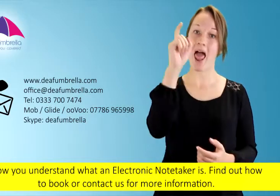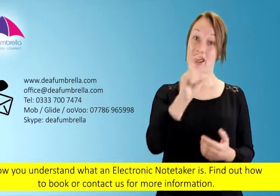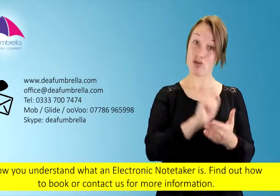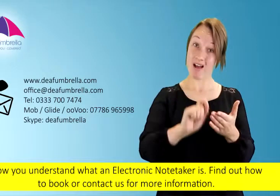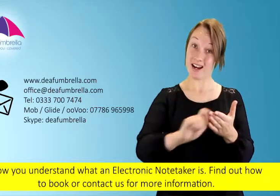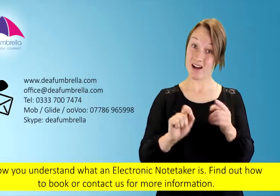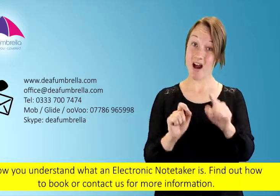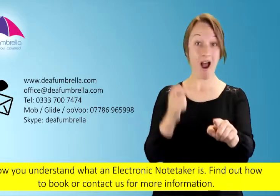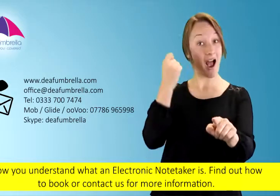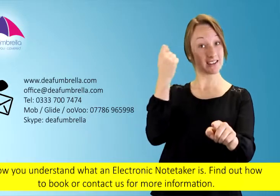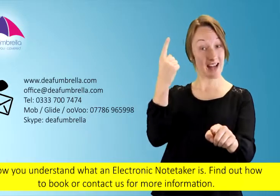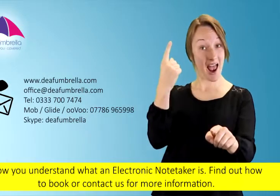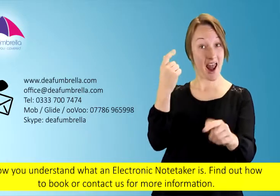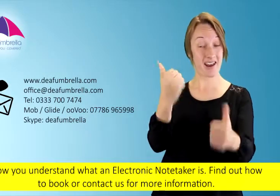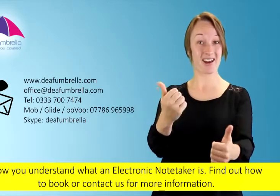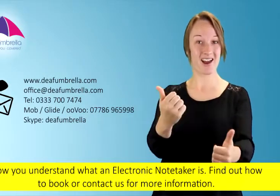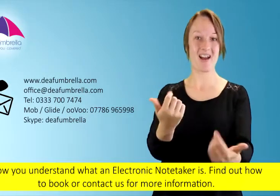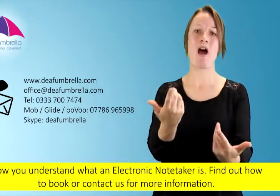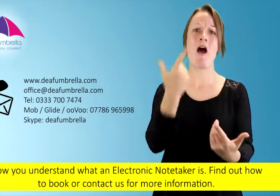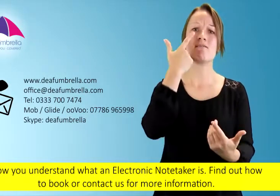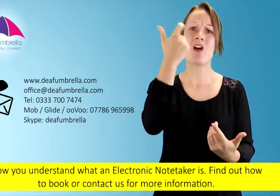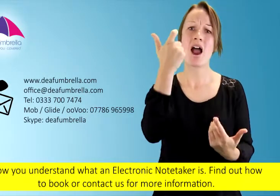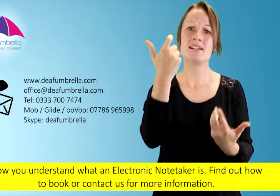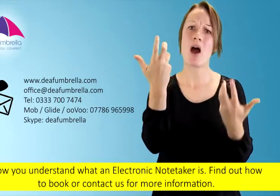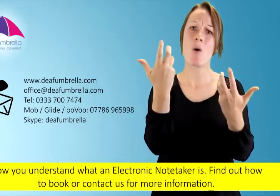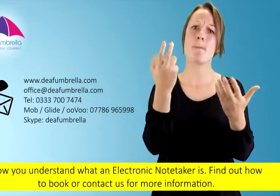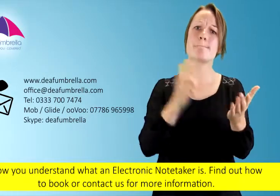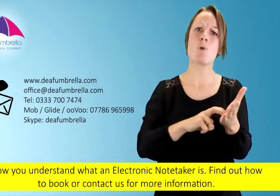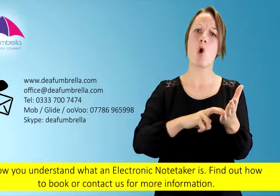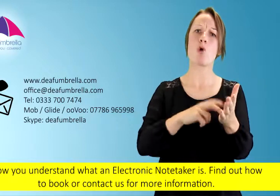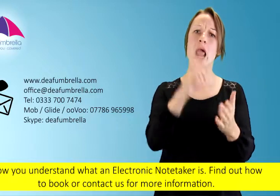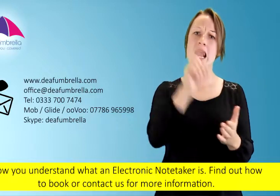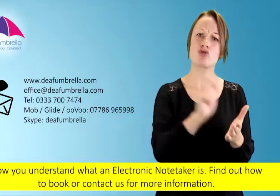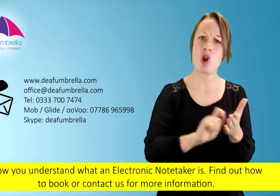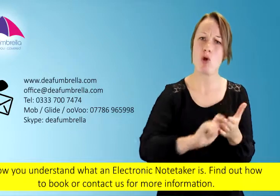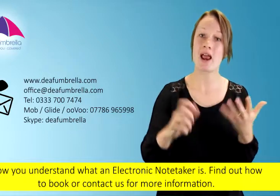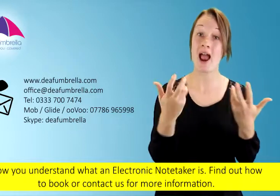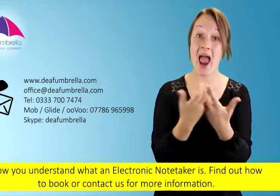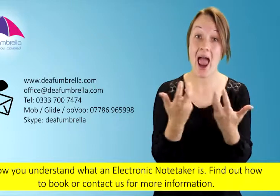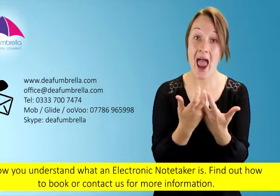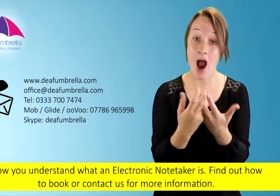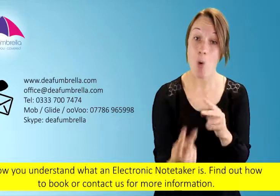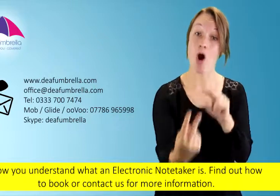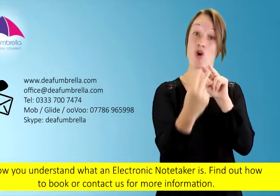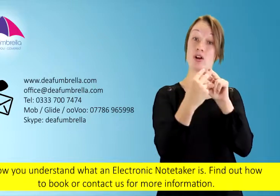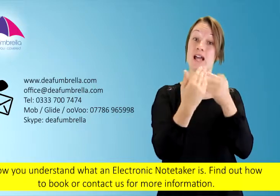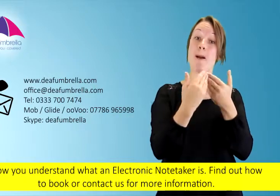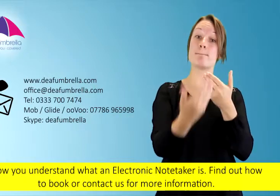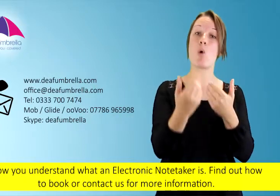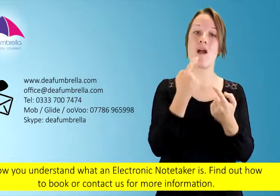Now you understand what an electronic note-taker is, find out how to book. Contact us for more information. Thank you